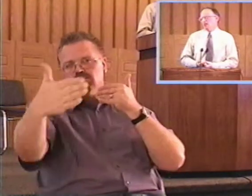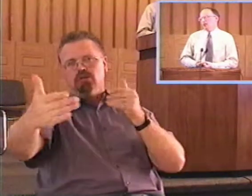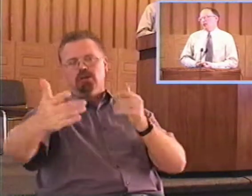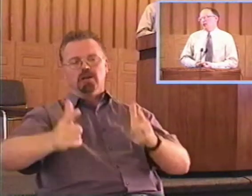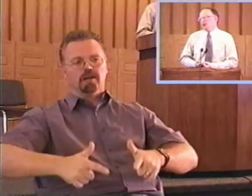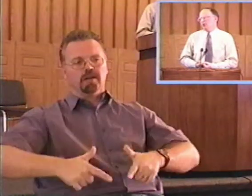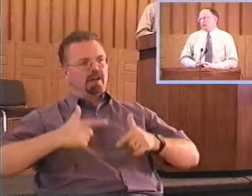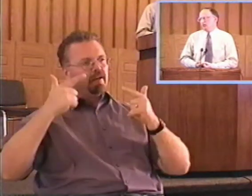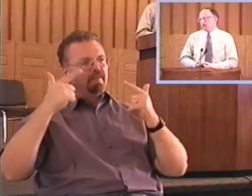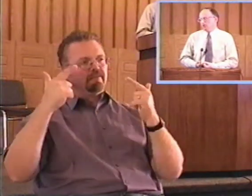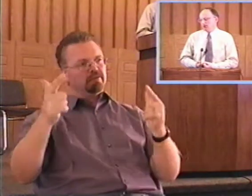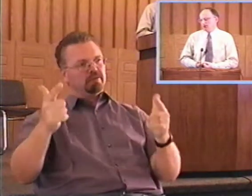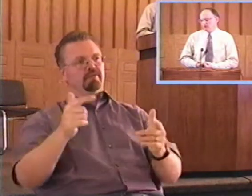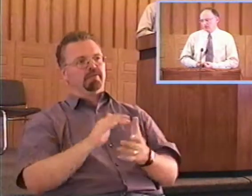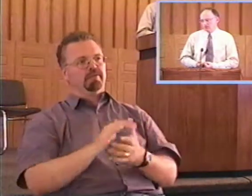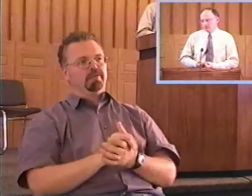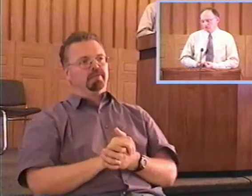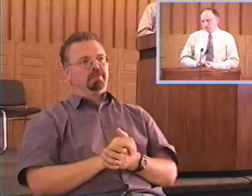come.